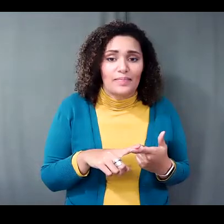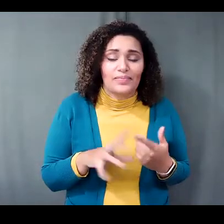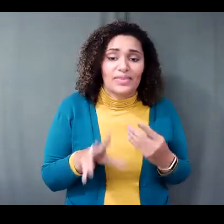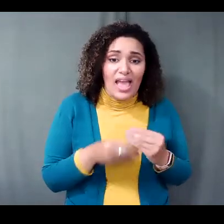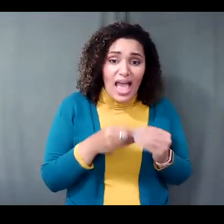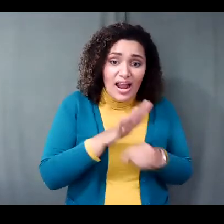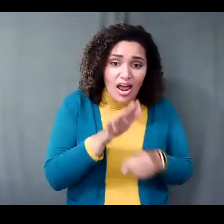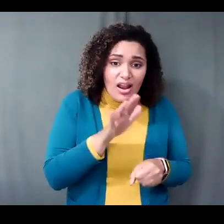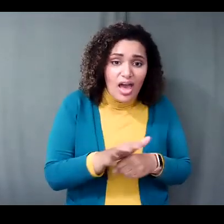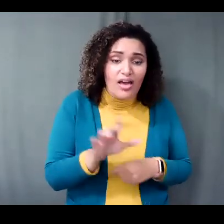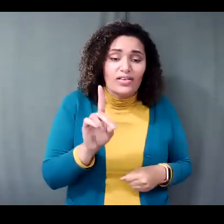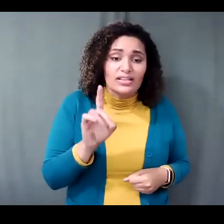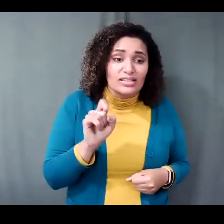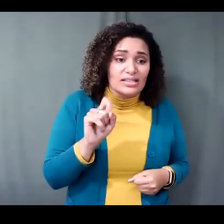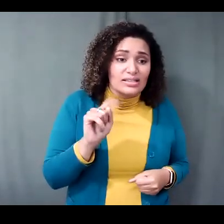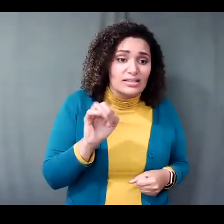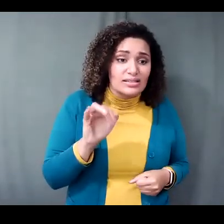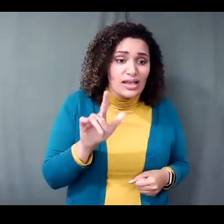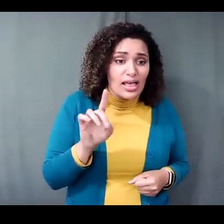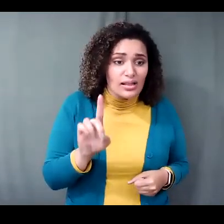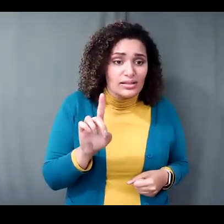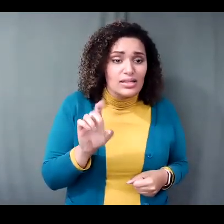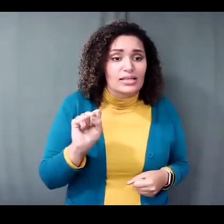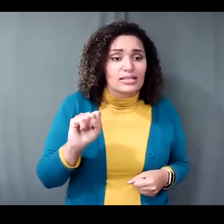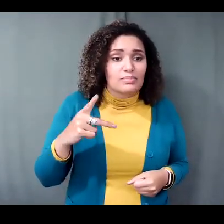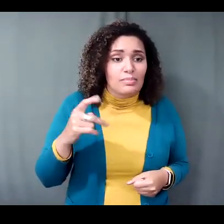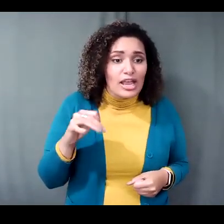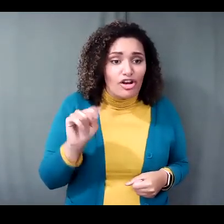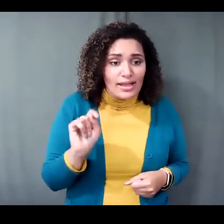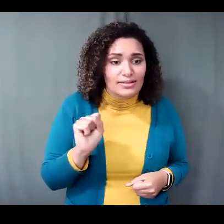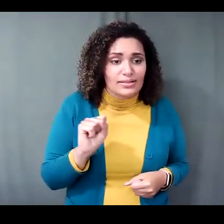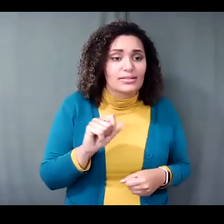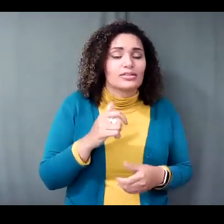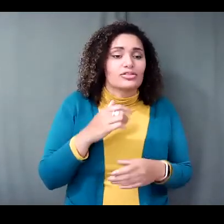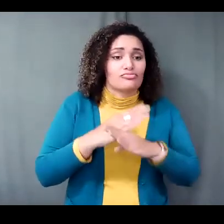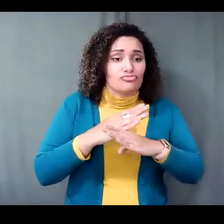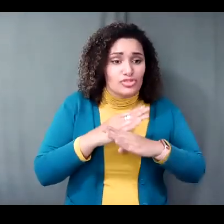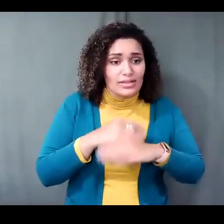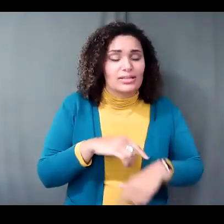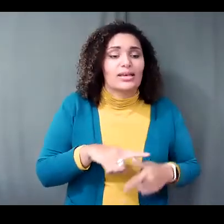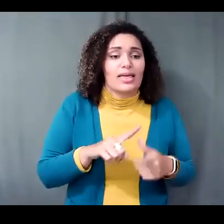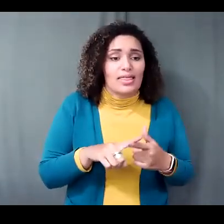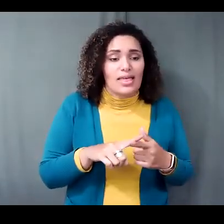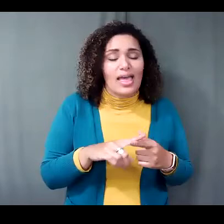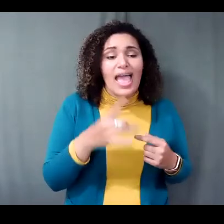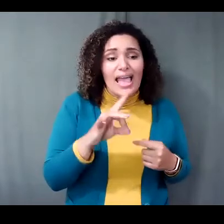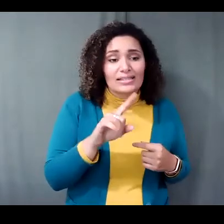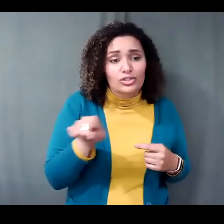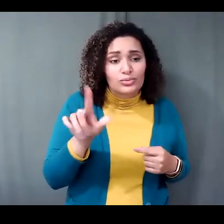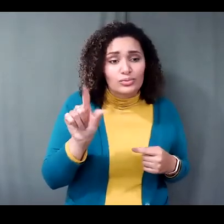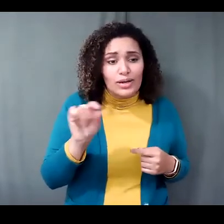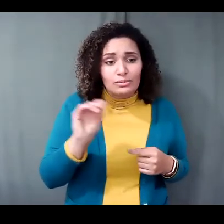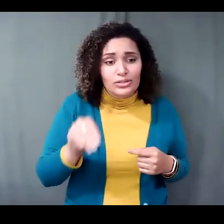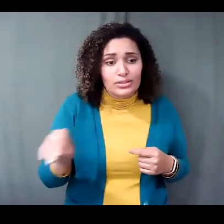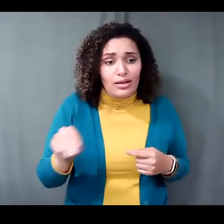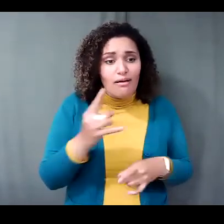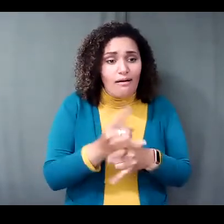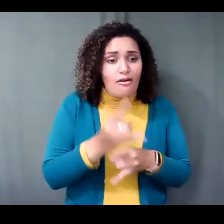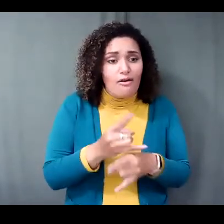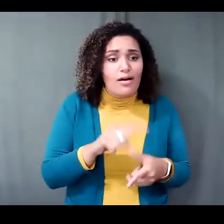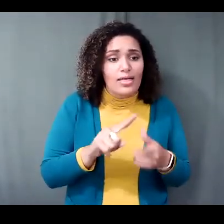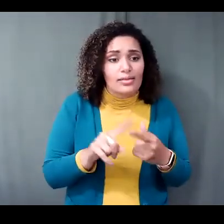distilled spirits to it to get it to be protected, somewhere between 18 and 20% alcohol, so it won't spoil. And then they literally put